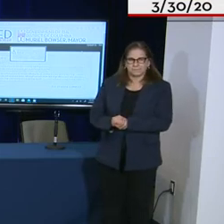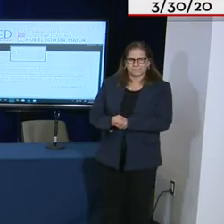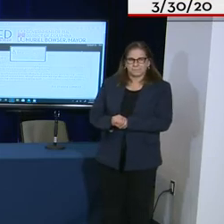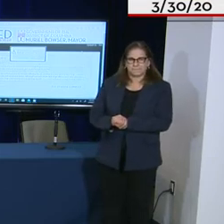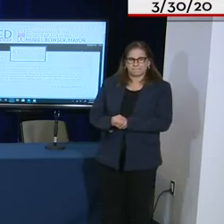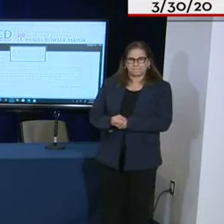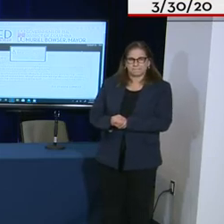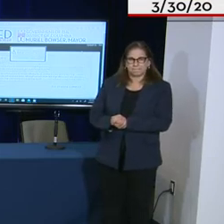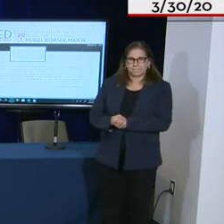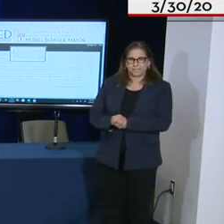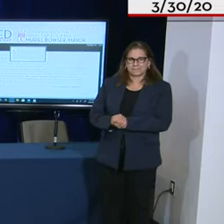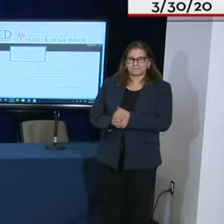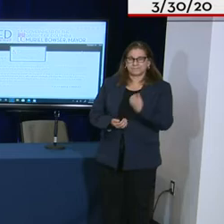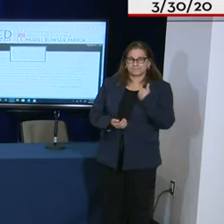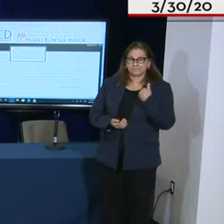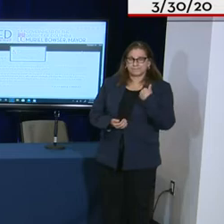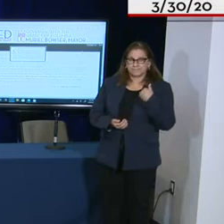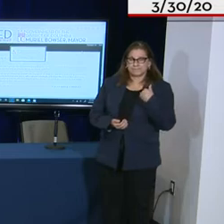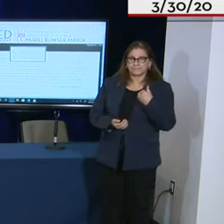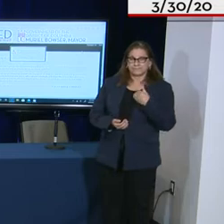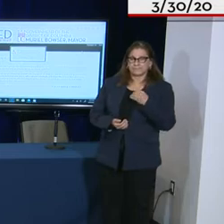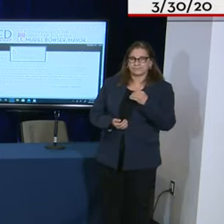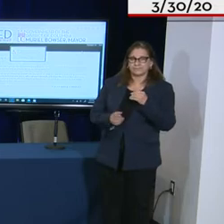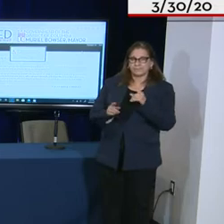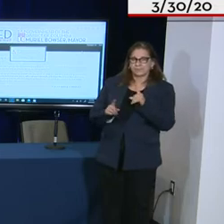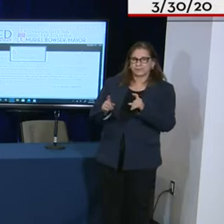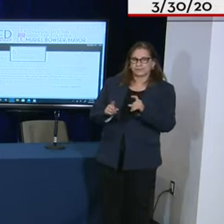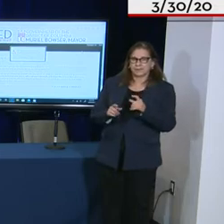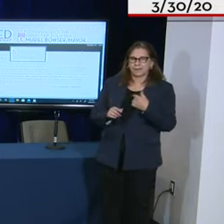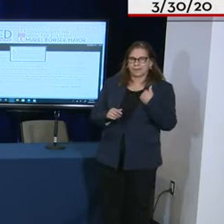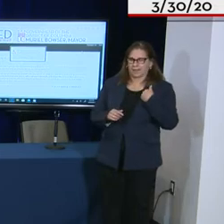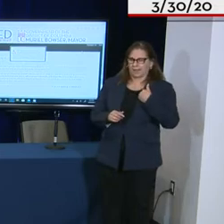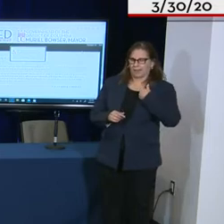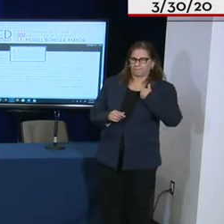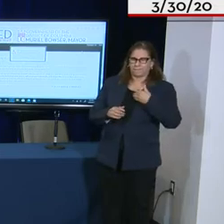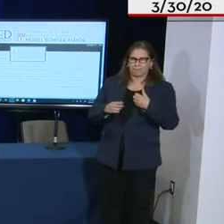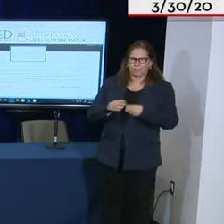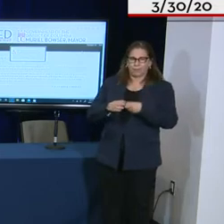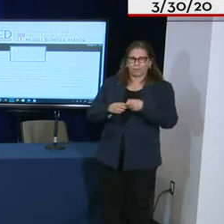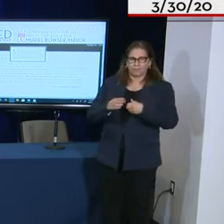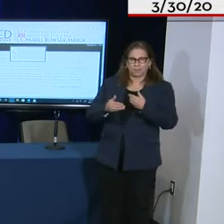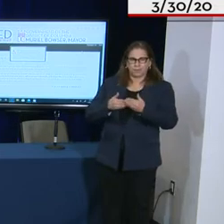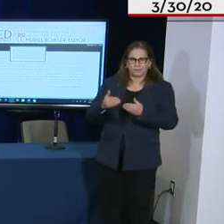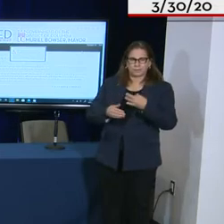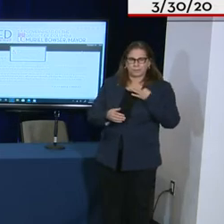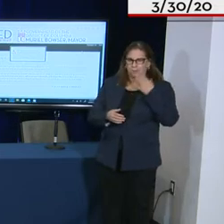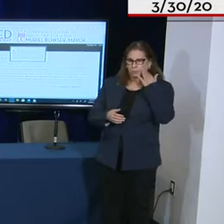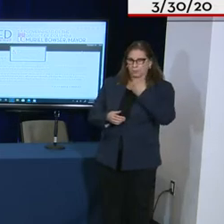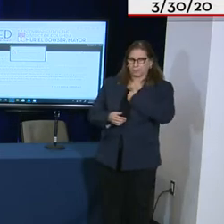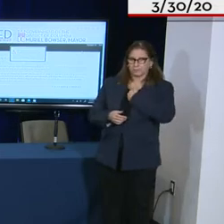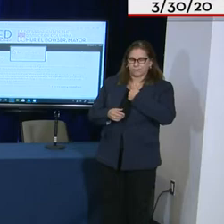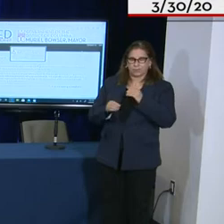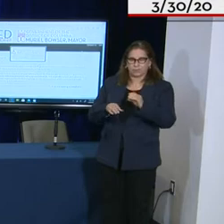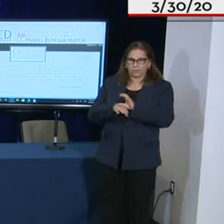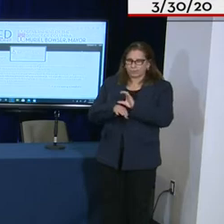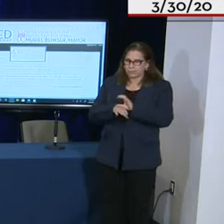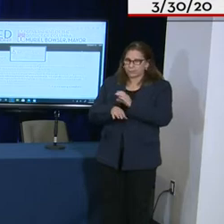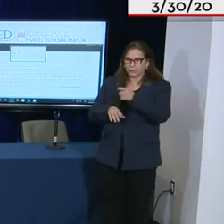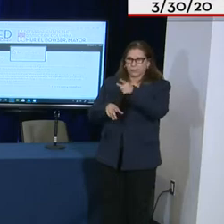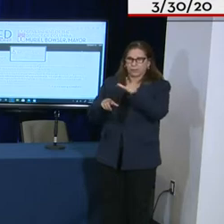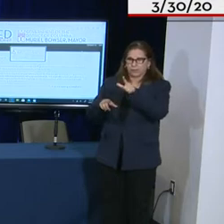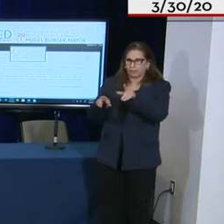issues processing claims, not having access to computers at the library, so trying to use